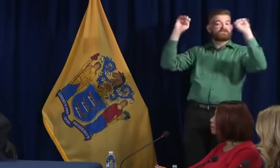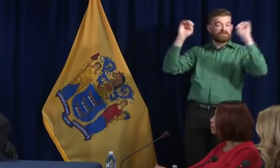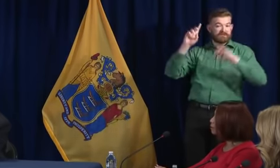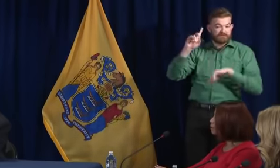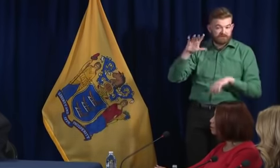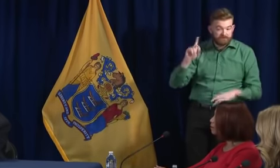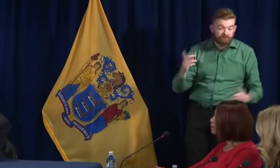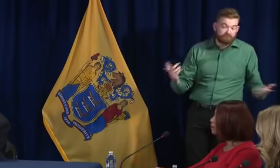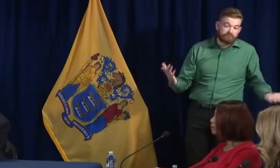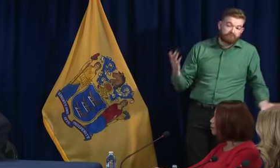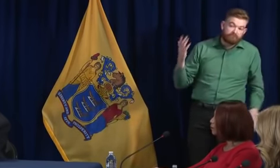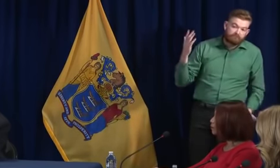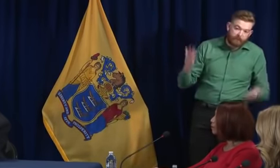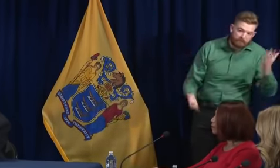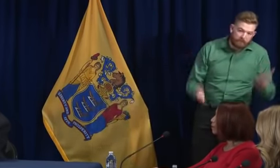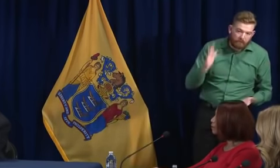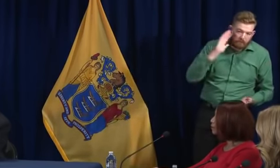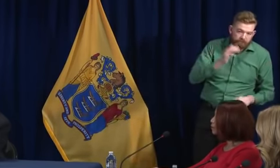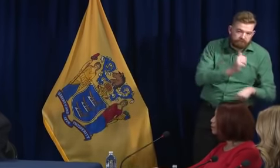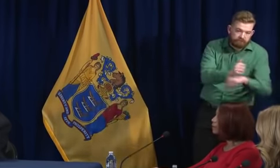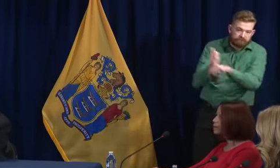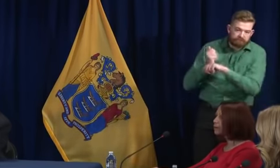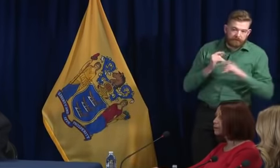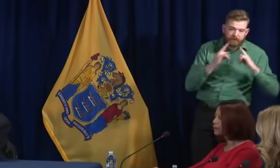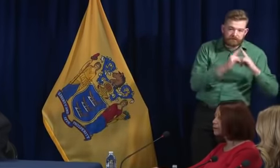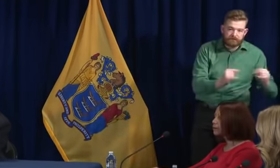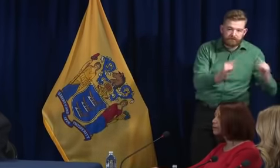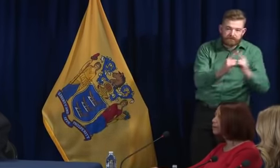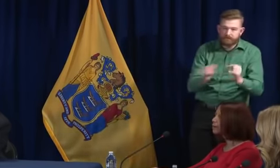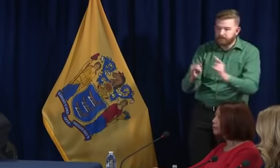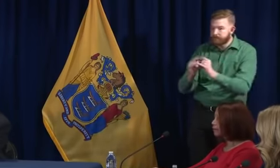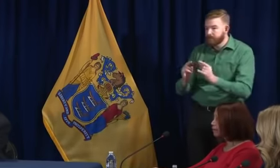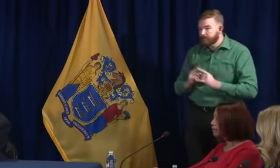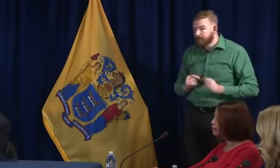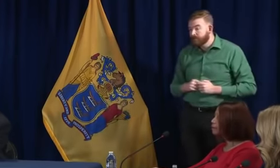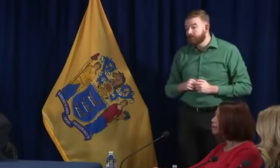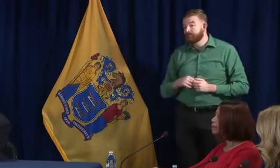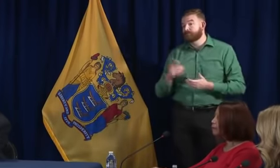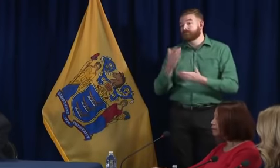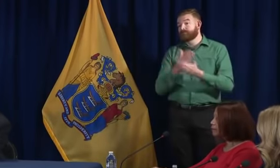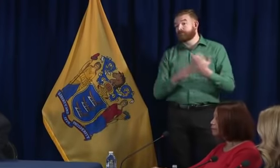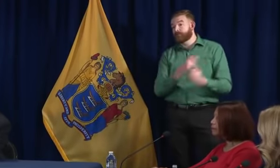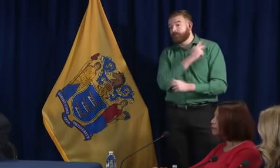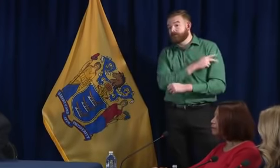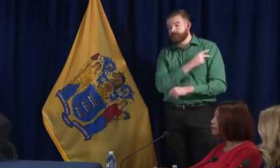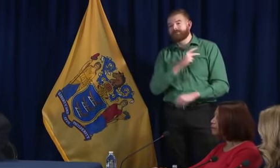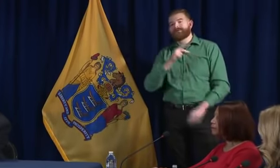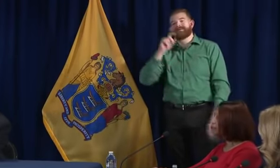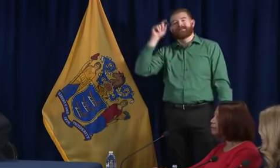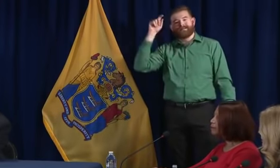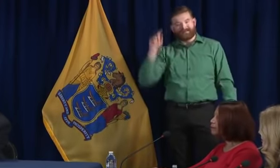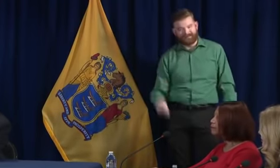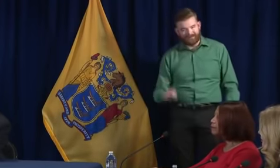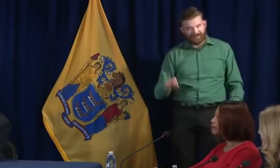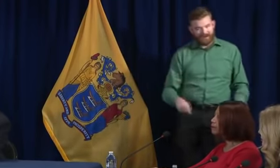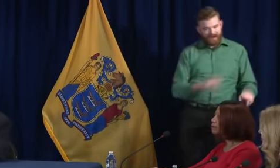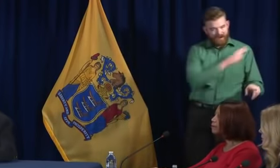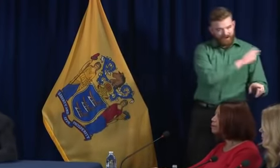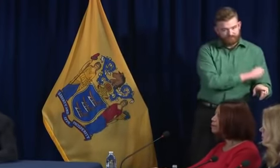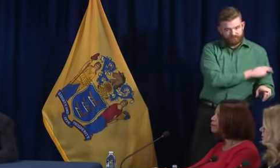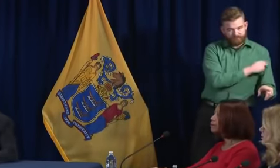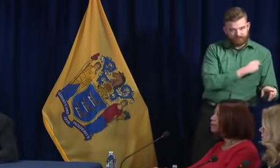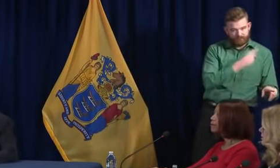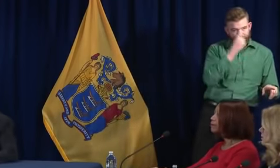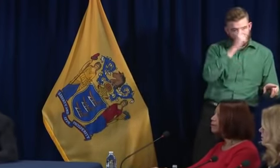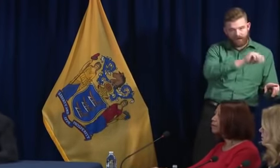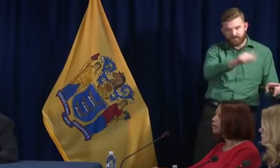healthcare supervision for a reason other than COVID-19. Is that fair to say? To handle the surge is